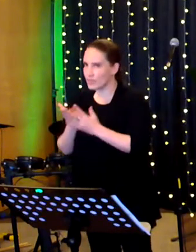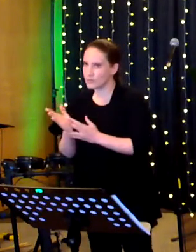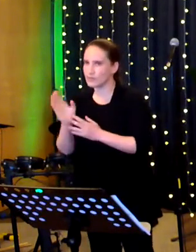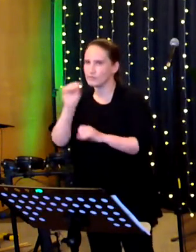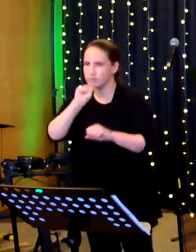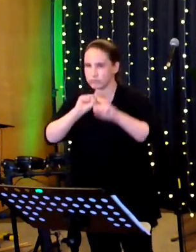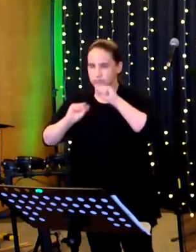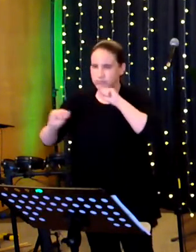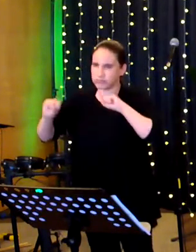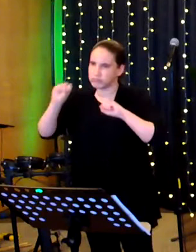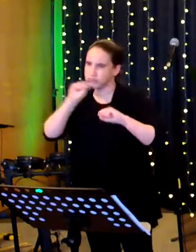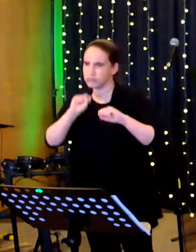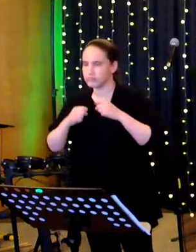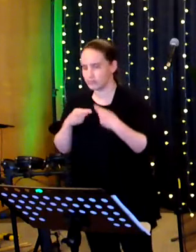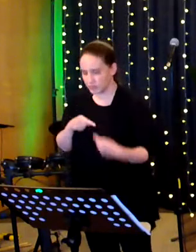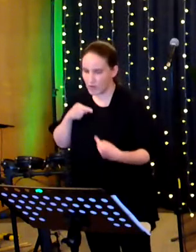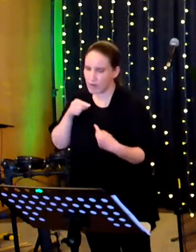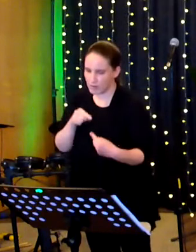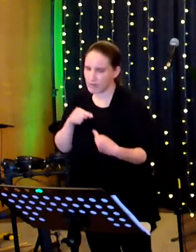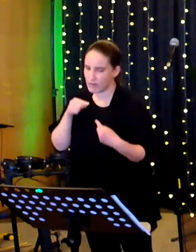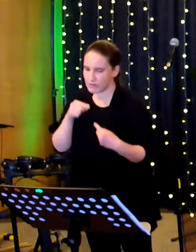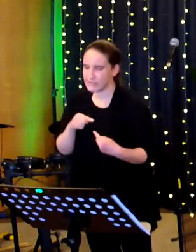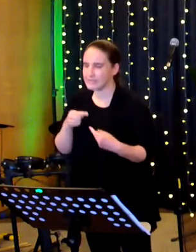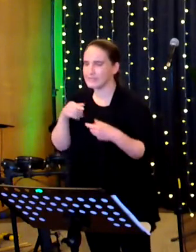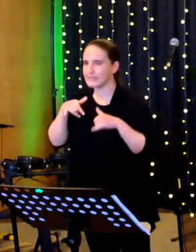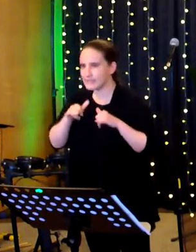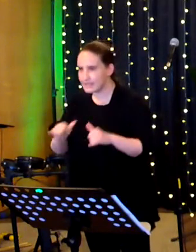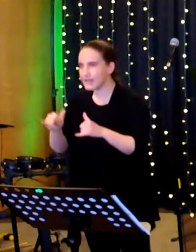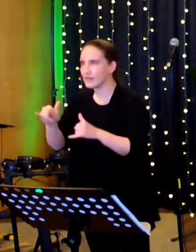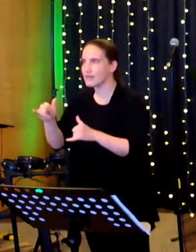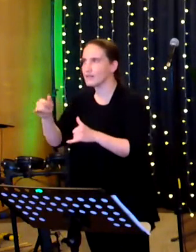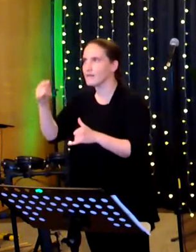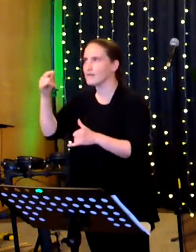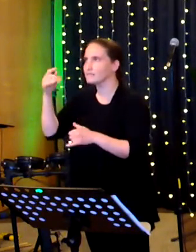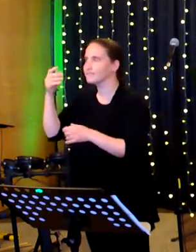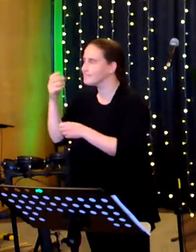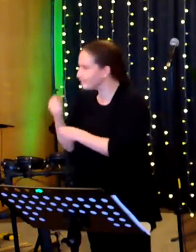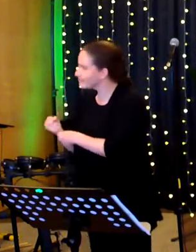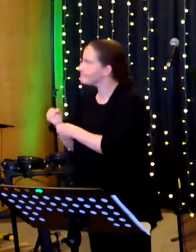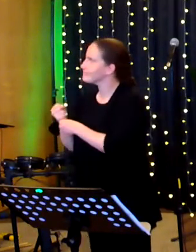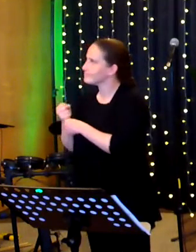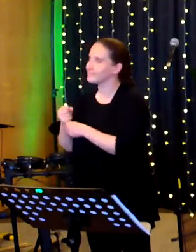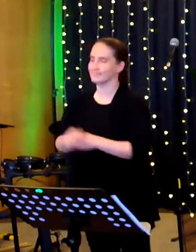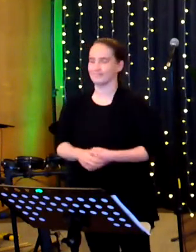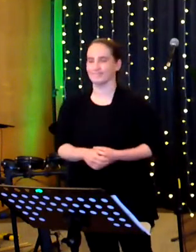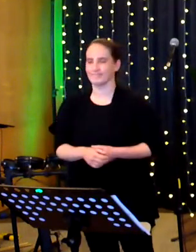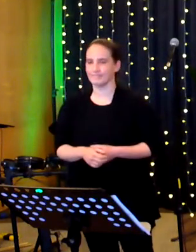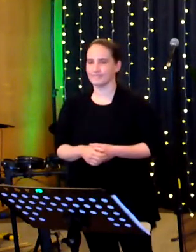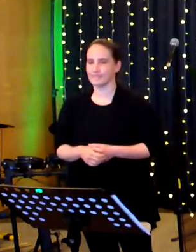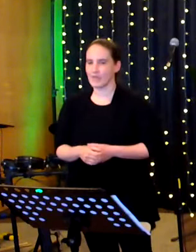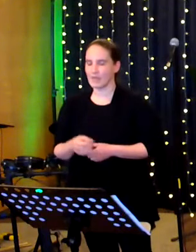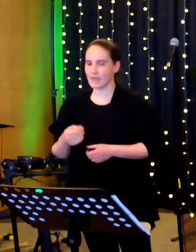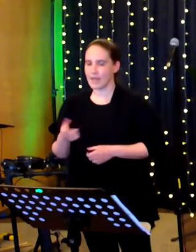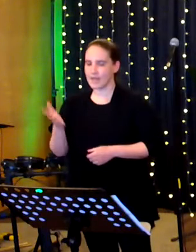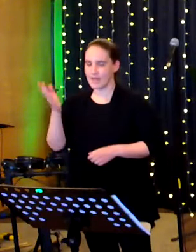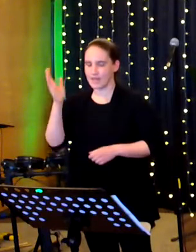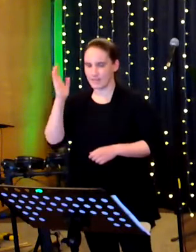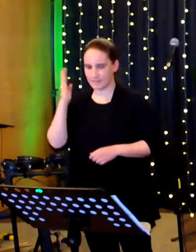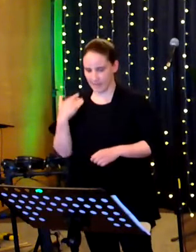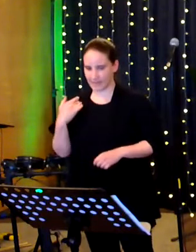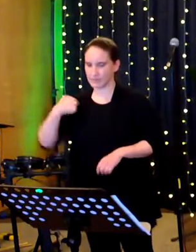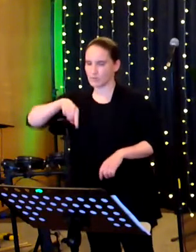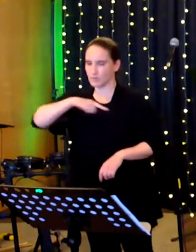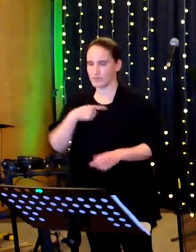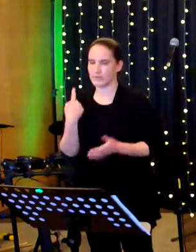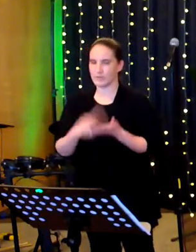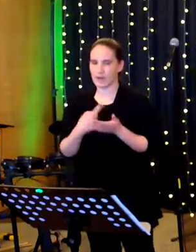God. And if you remember way back to week one, we talked about how Daniel and the other boys of royal descent were taken